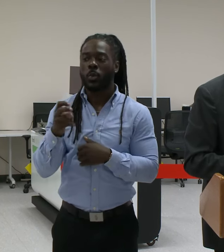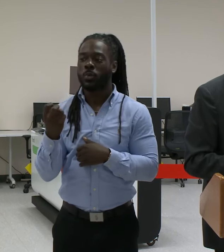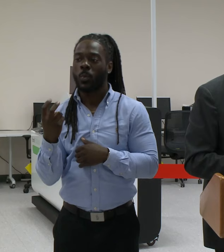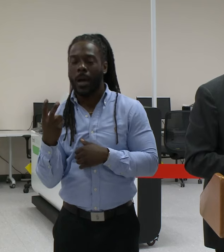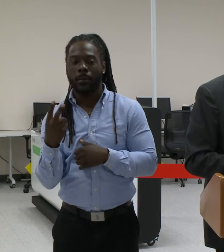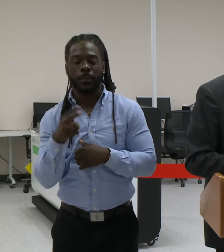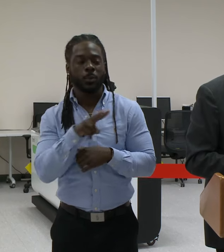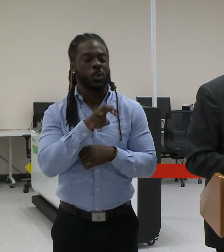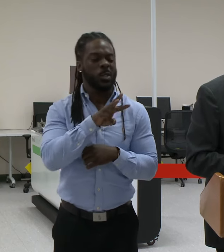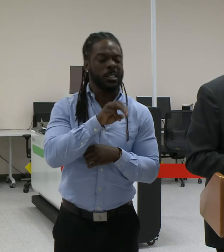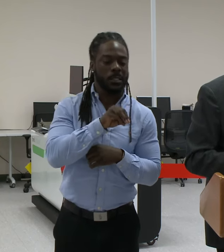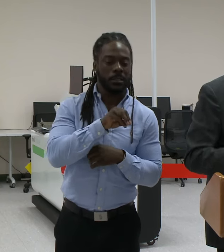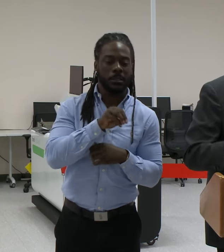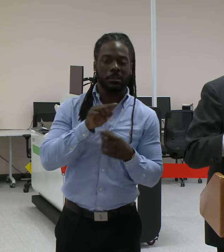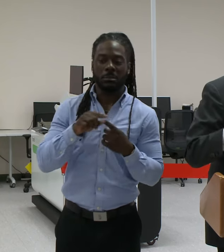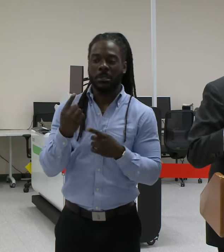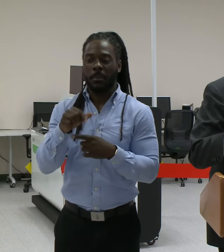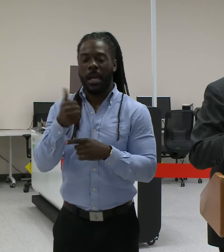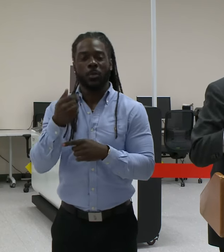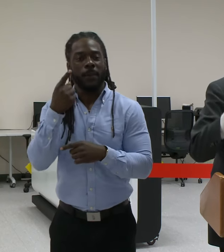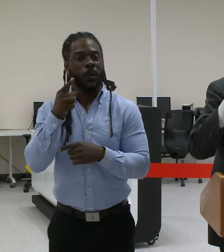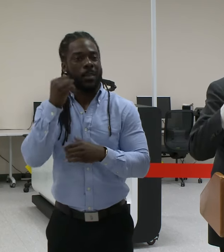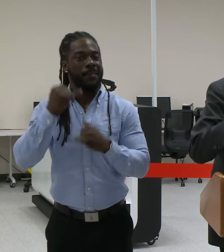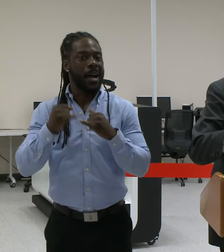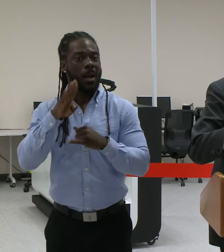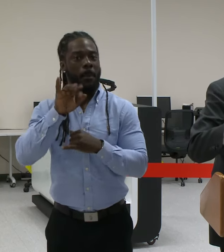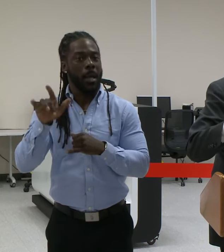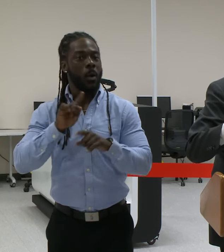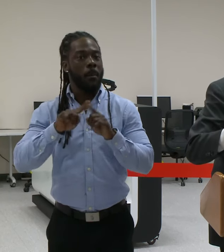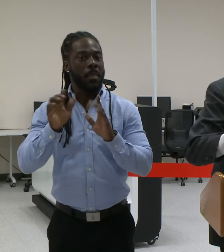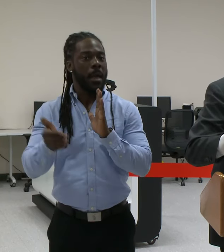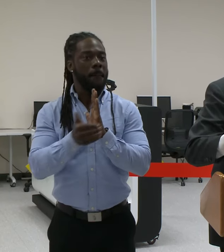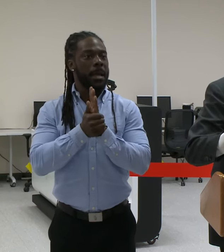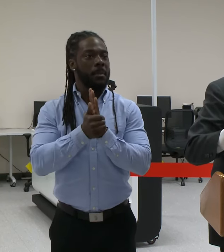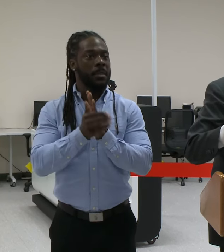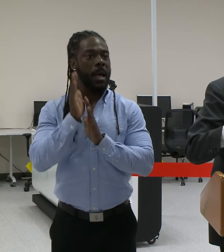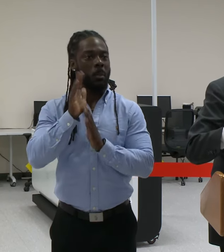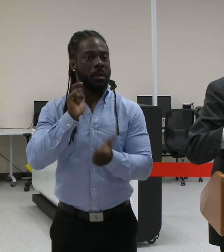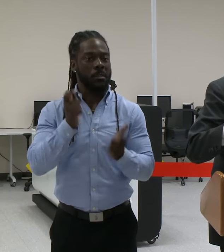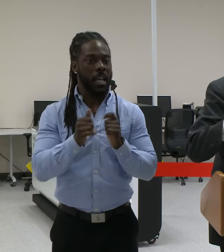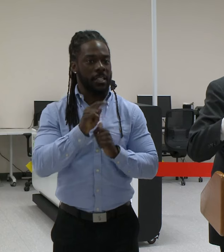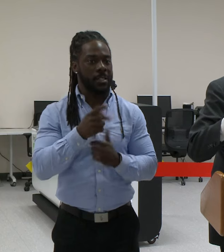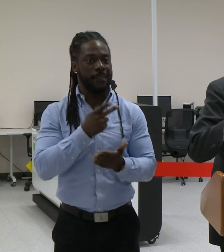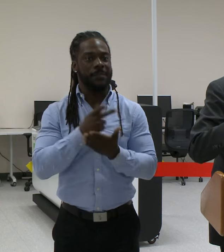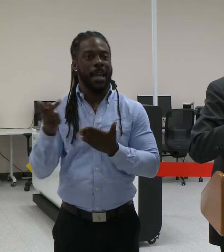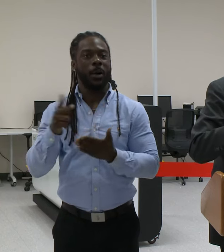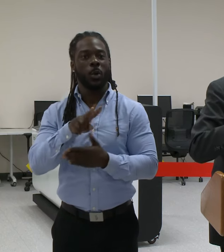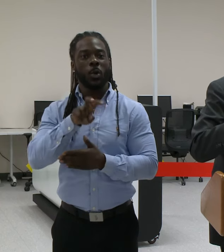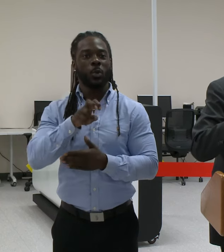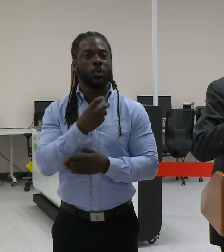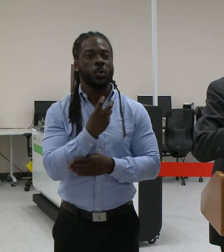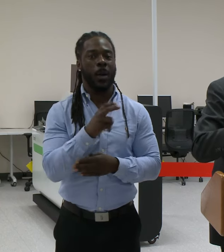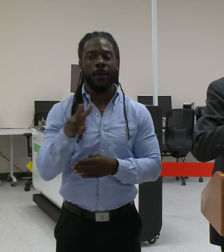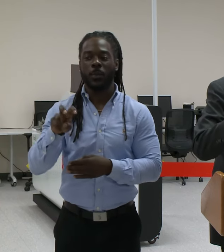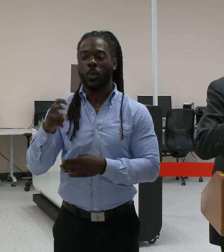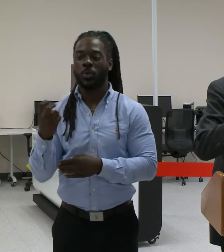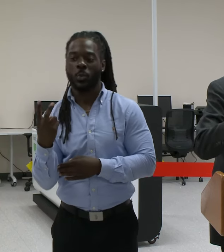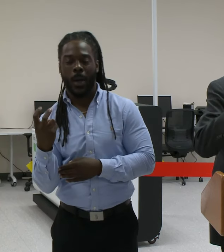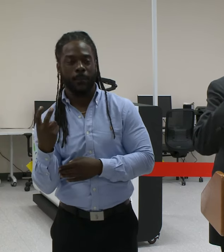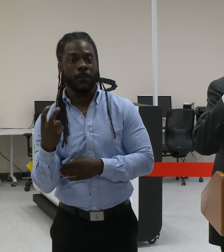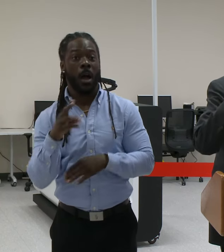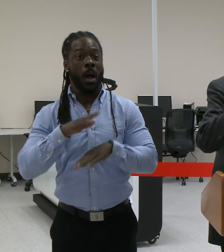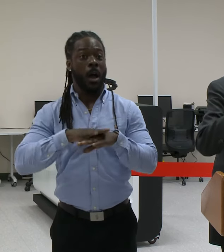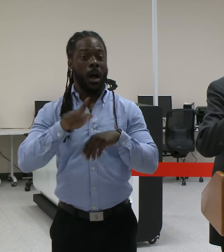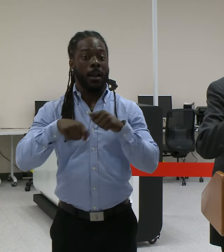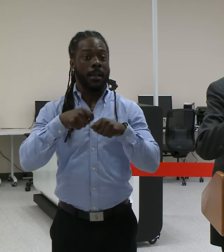to some odd for the final bill, but the amendment that would have undermined its effectiveness failed, 212 to 212. On a tie